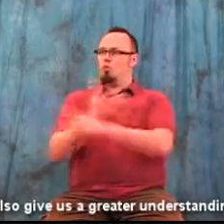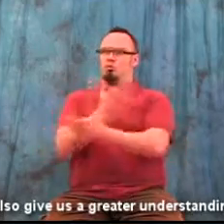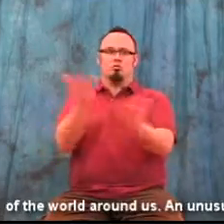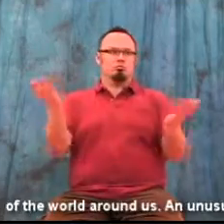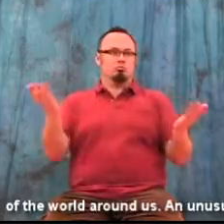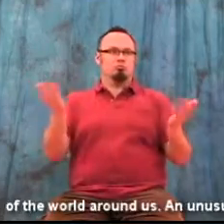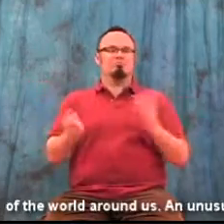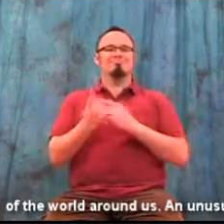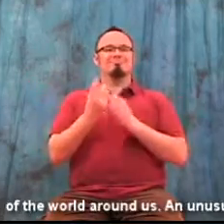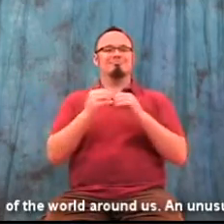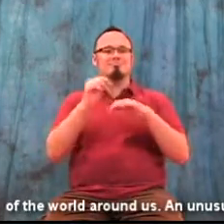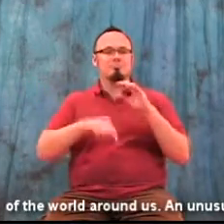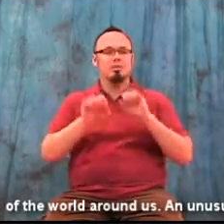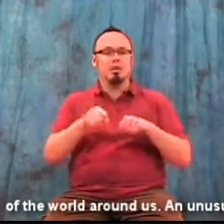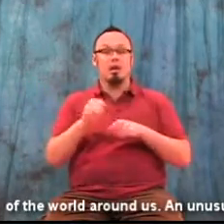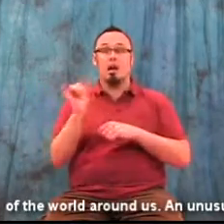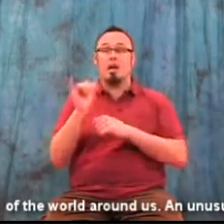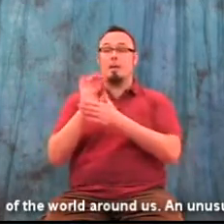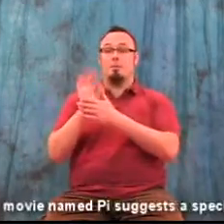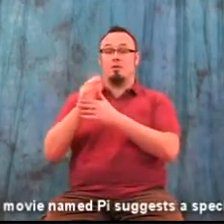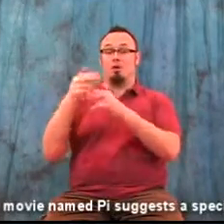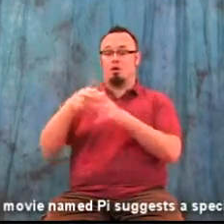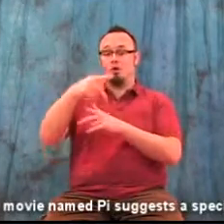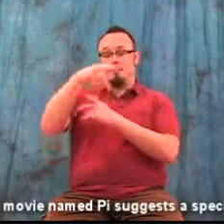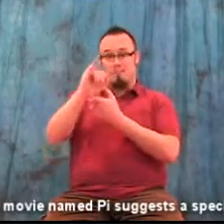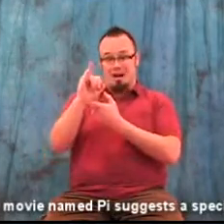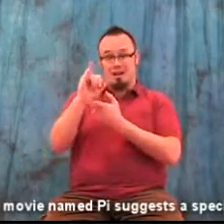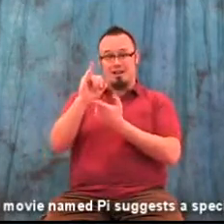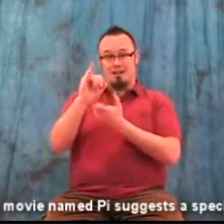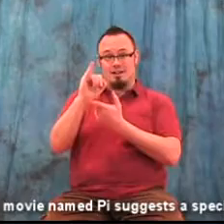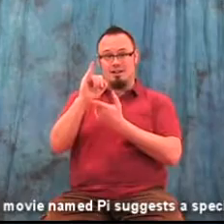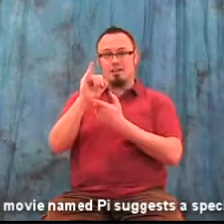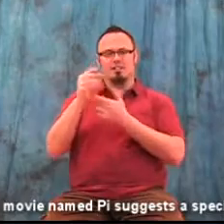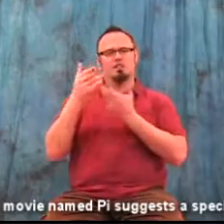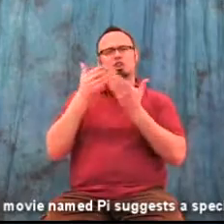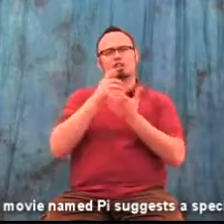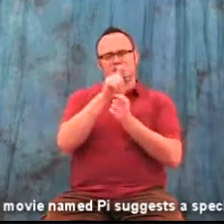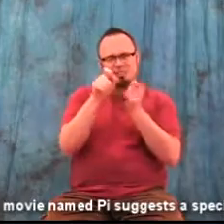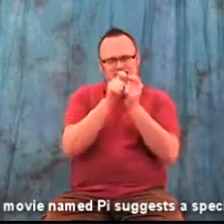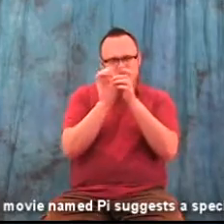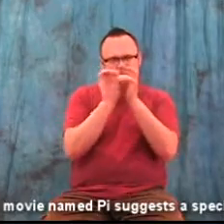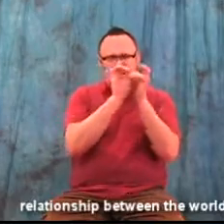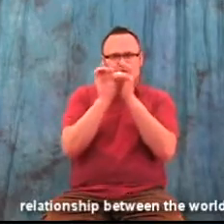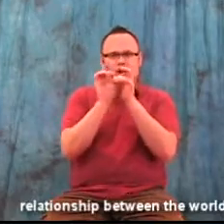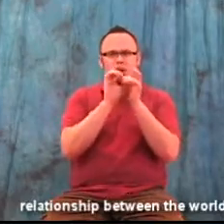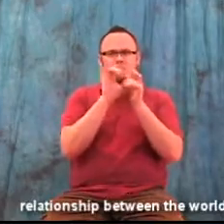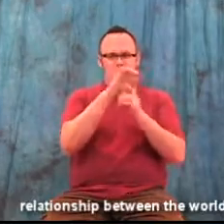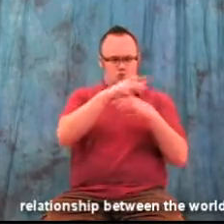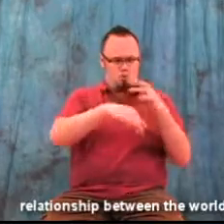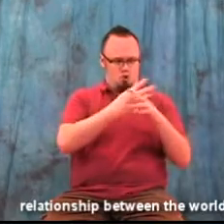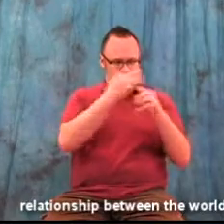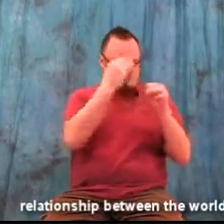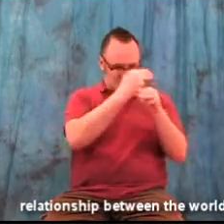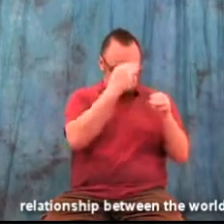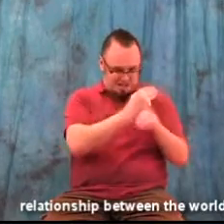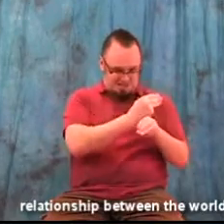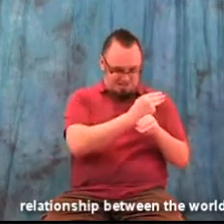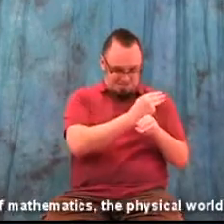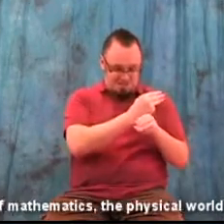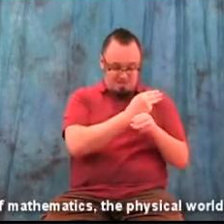us. An unusual movie named Pi suggests a specific relationship between the world of mathematics,